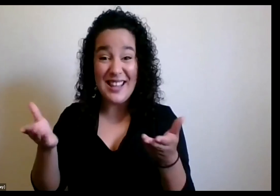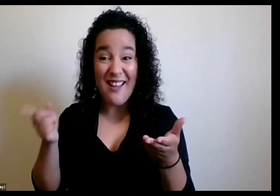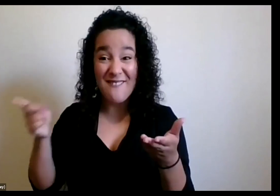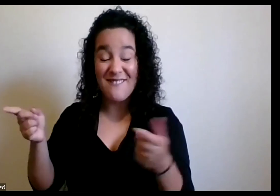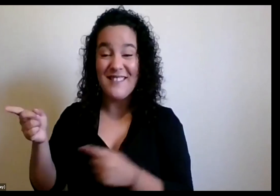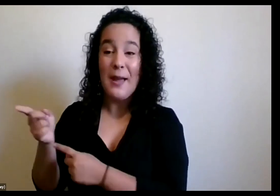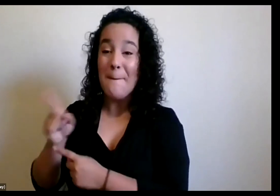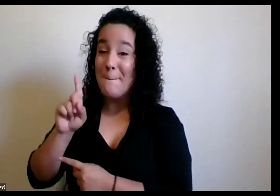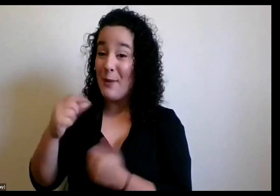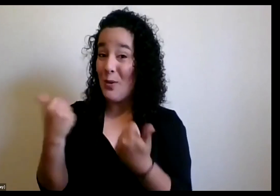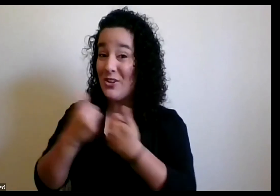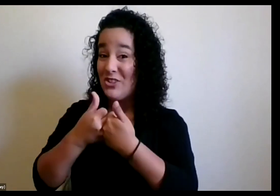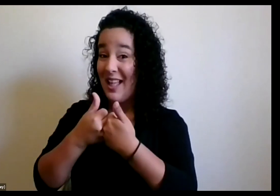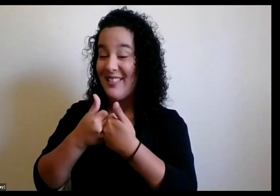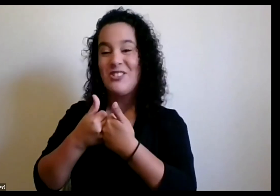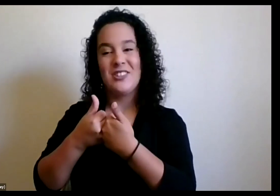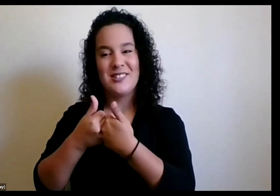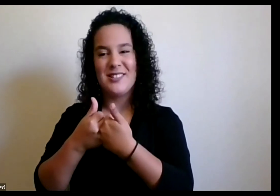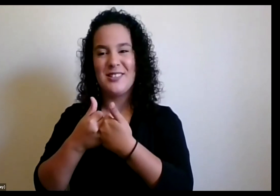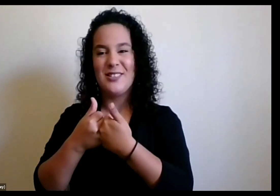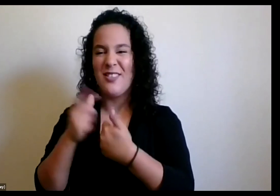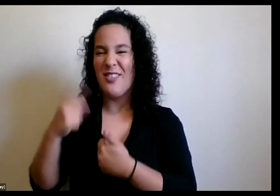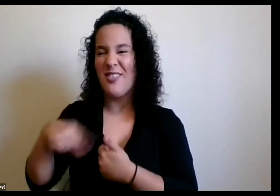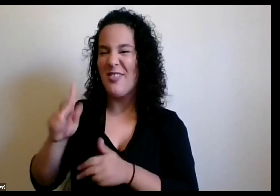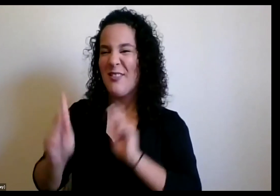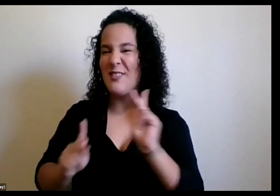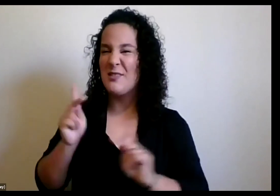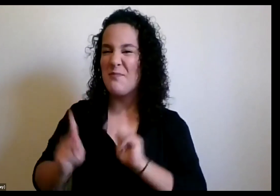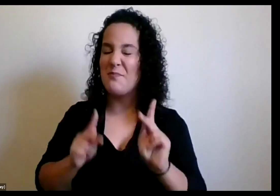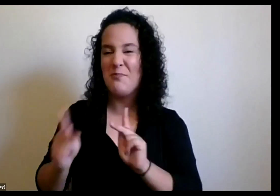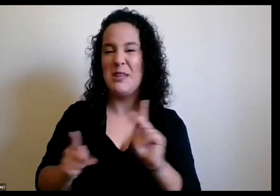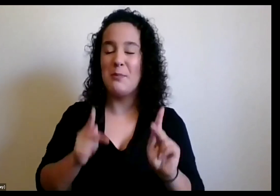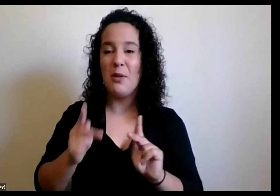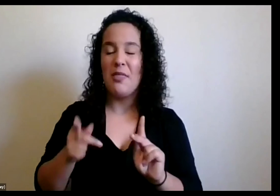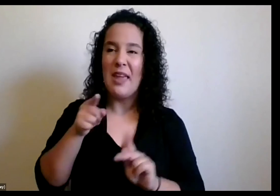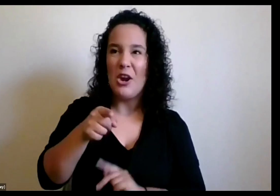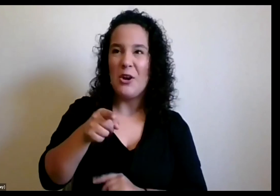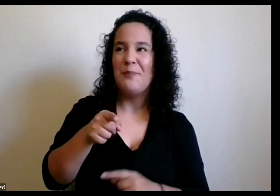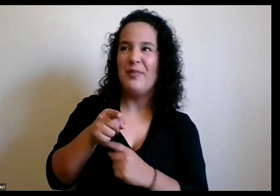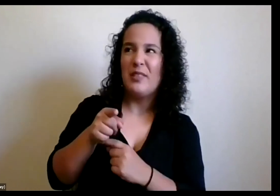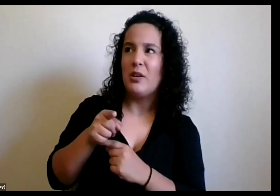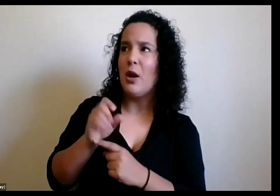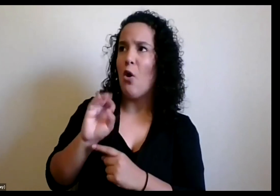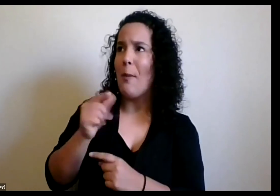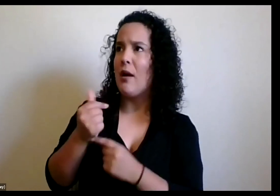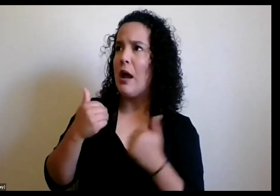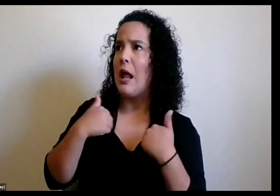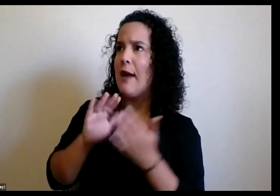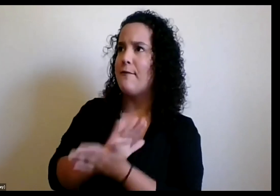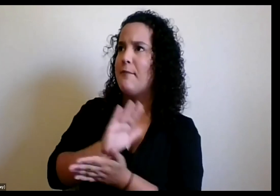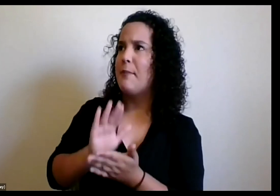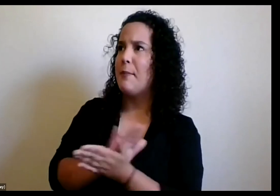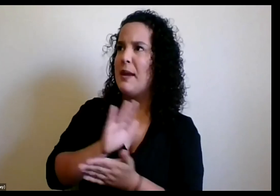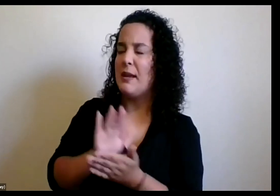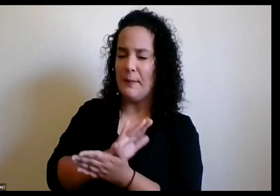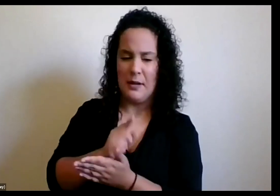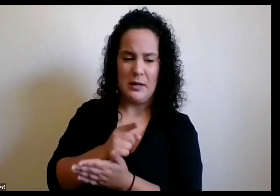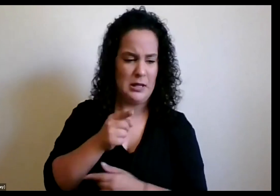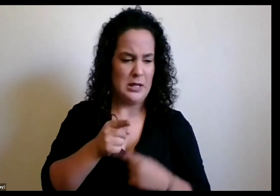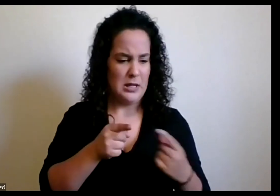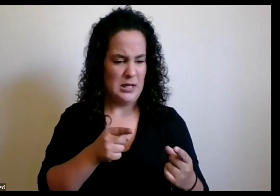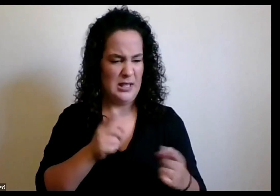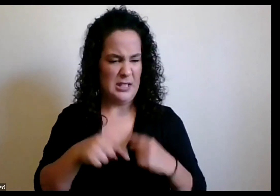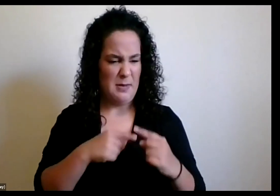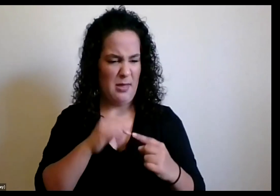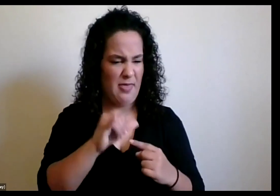the challenges for those folks who are on the ground trying to do this work is there's so much they're going, oh my God, I got this paper and it's about homelessness and what's going on in public culture. And